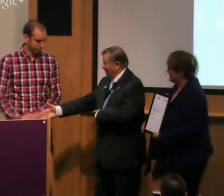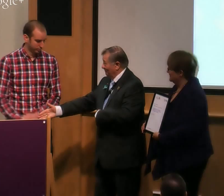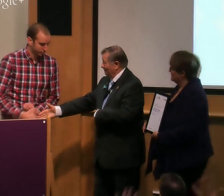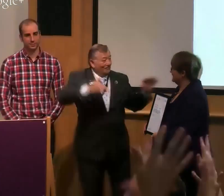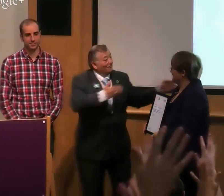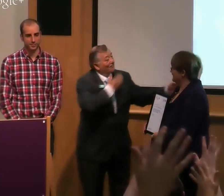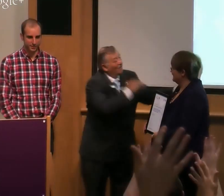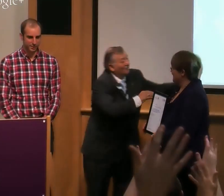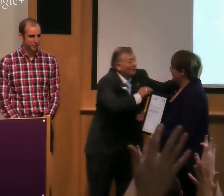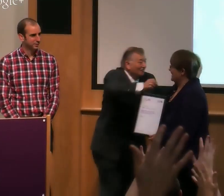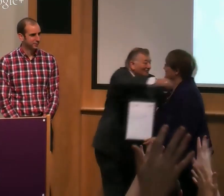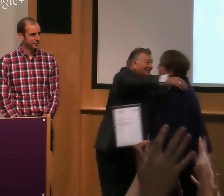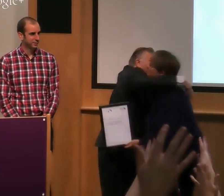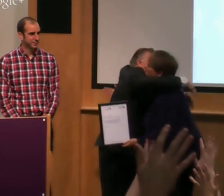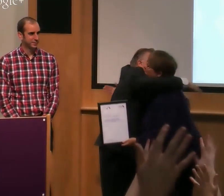award. Thank you.